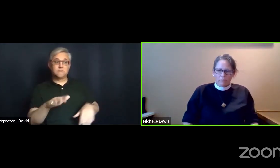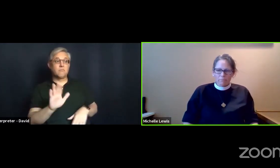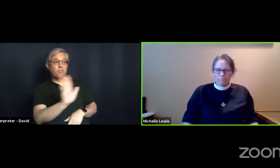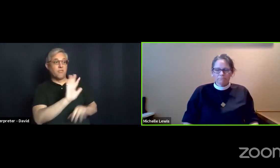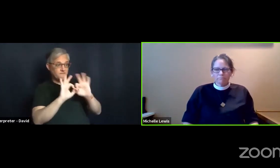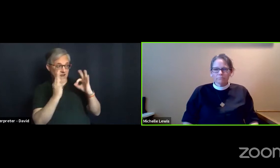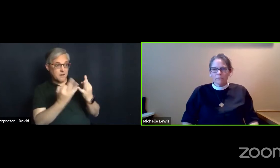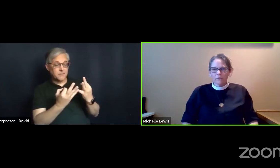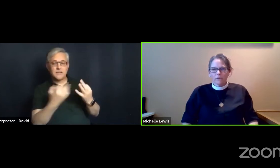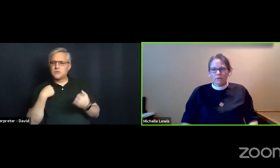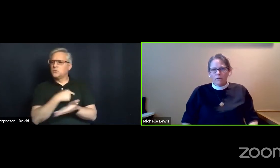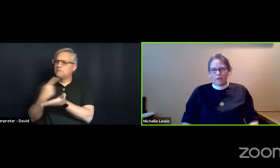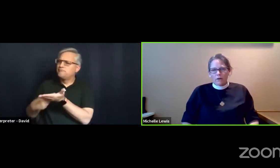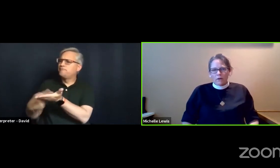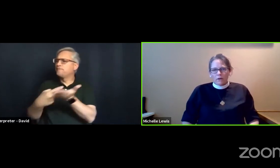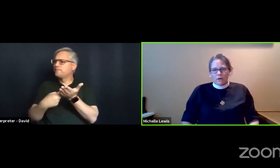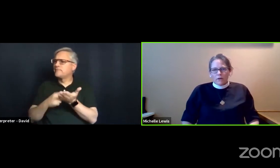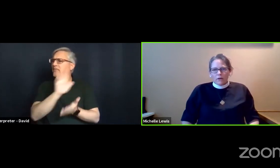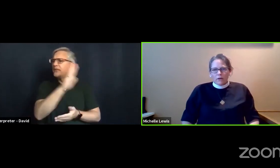like for them.